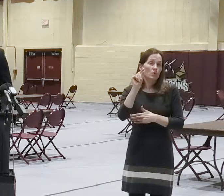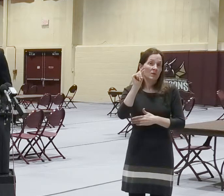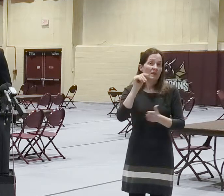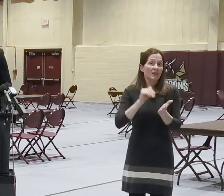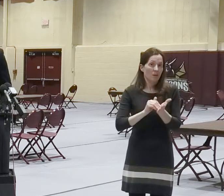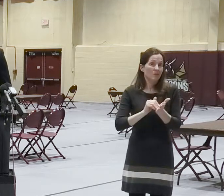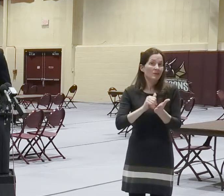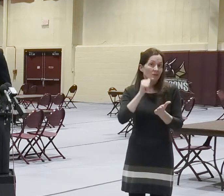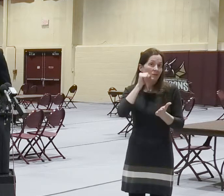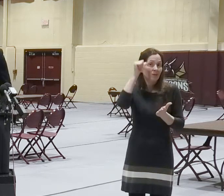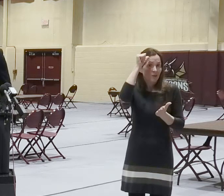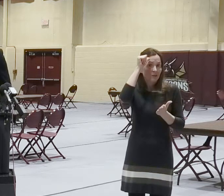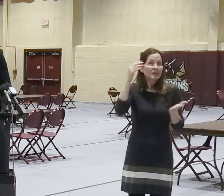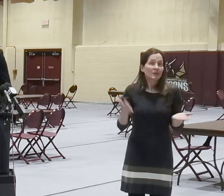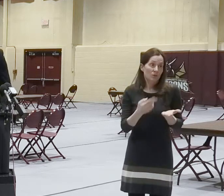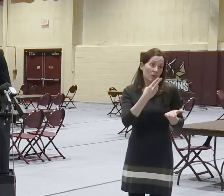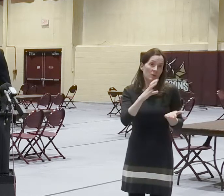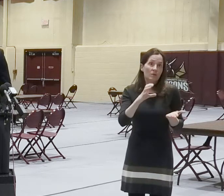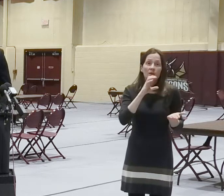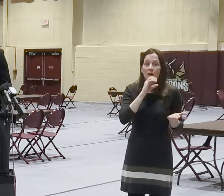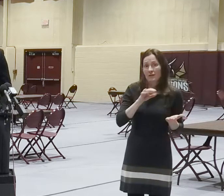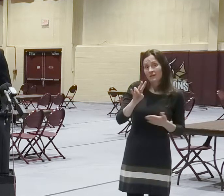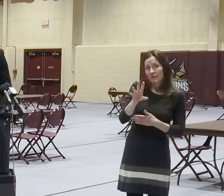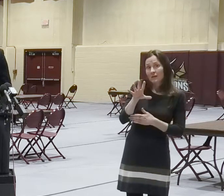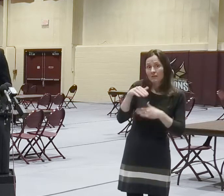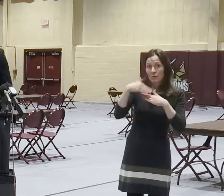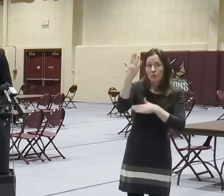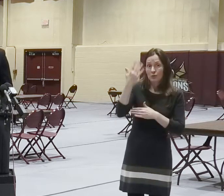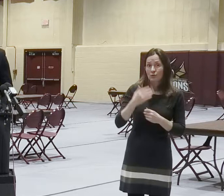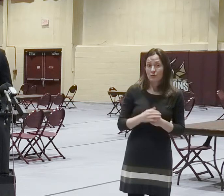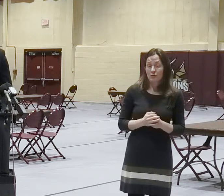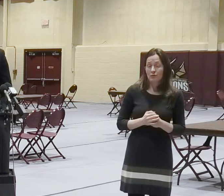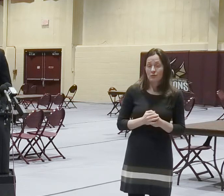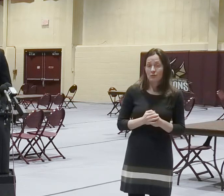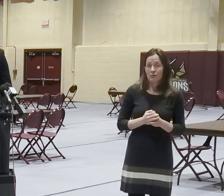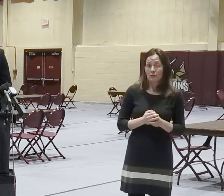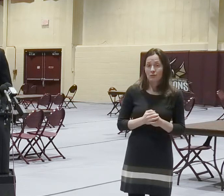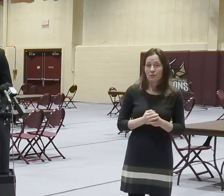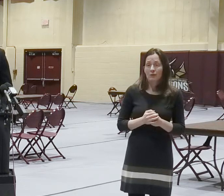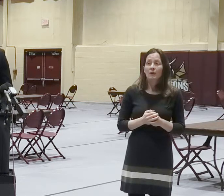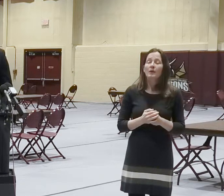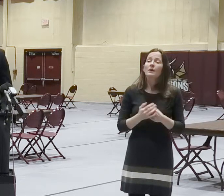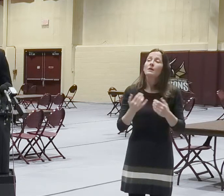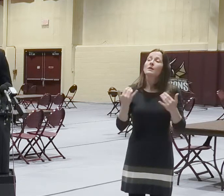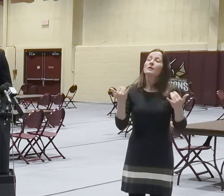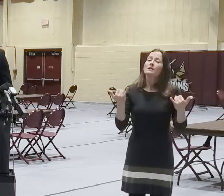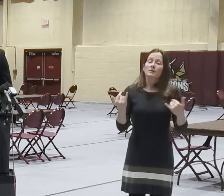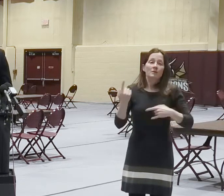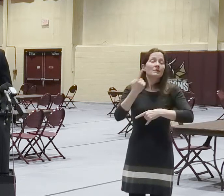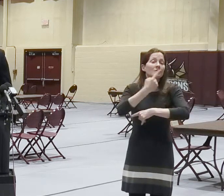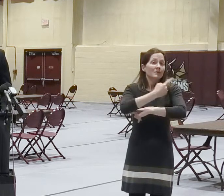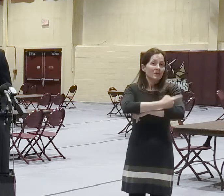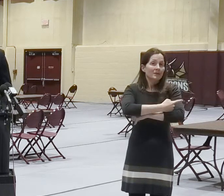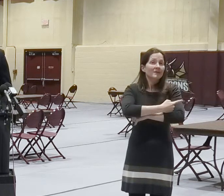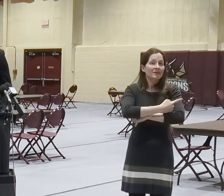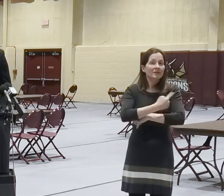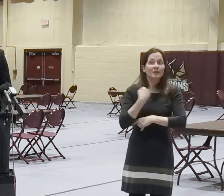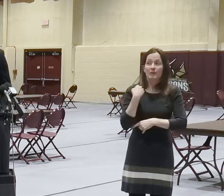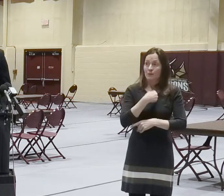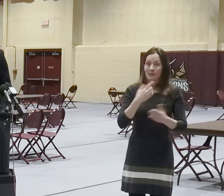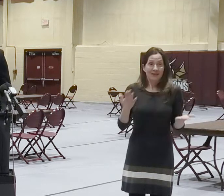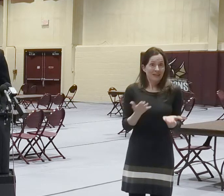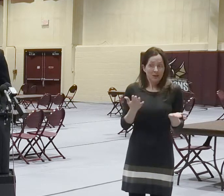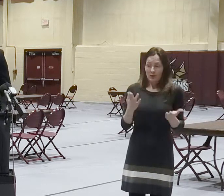County, ages 75 and older. And today, we are here in the Howard